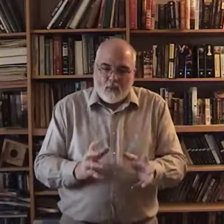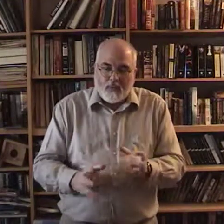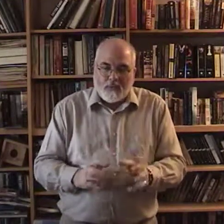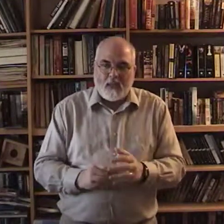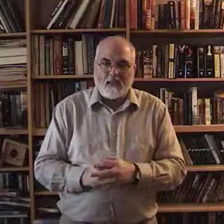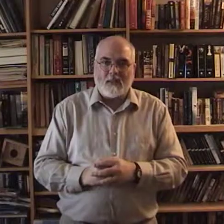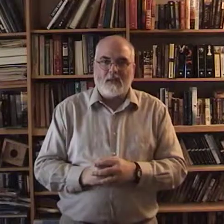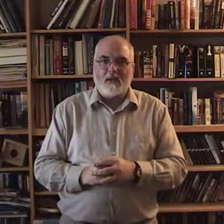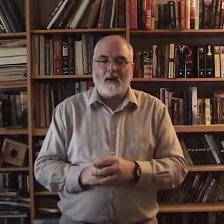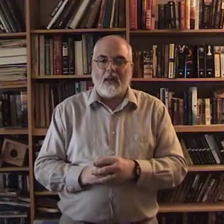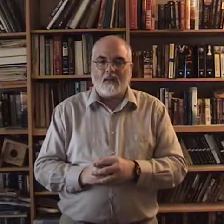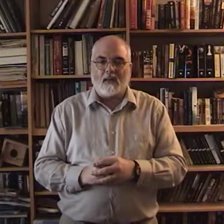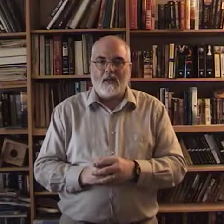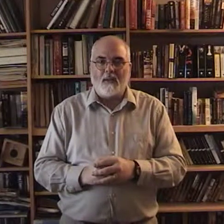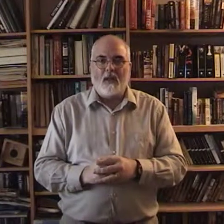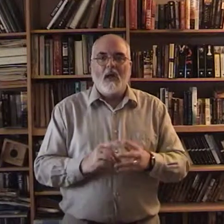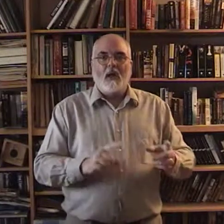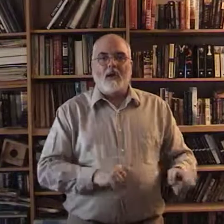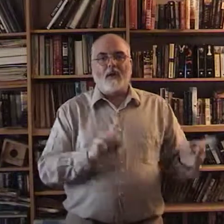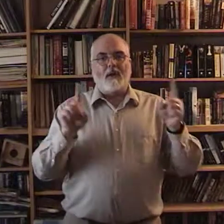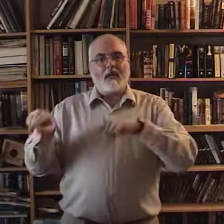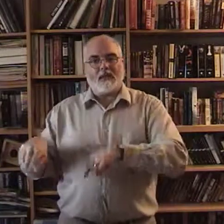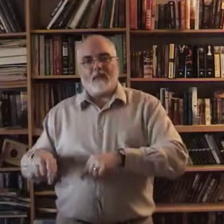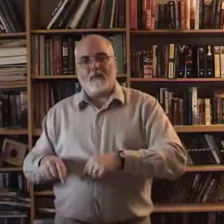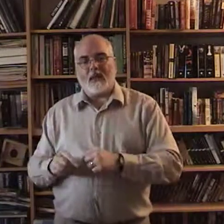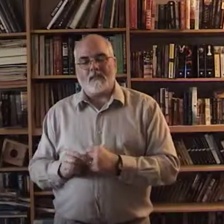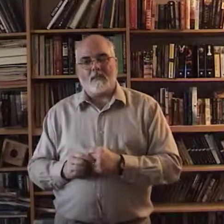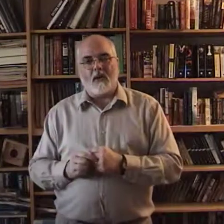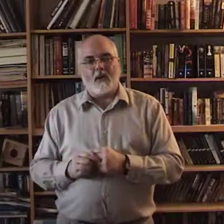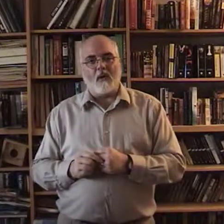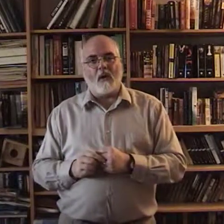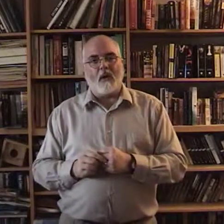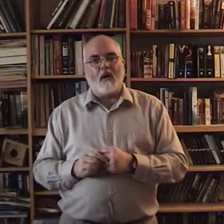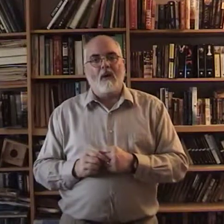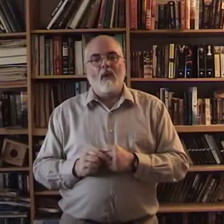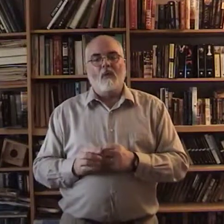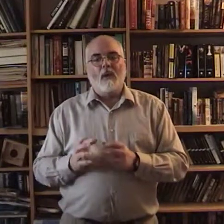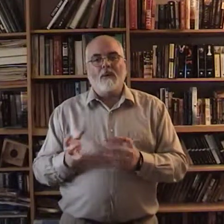with the sentences here and how to sign them, go to the next part where we